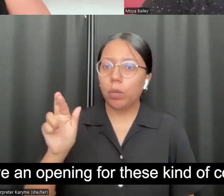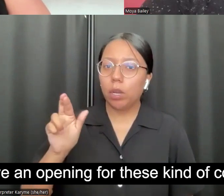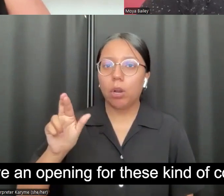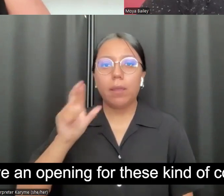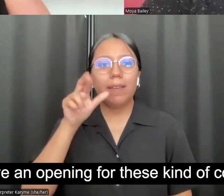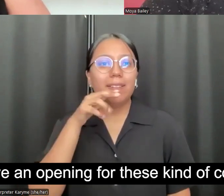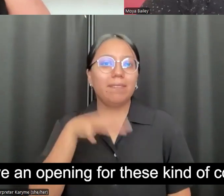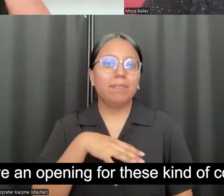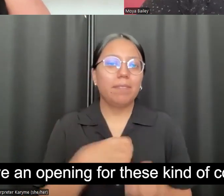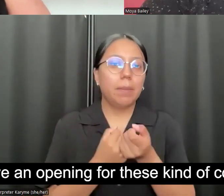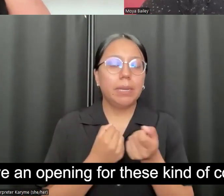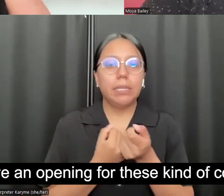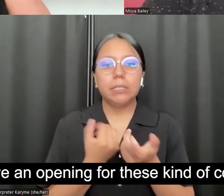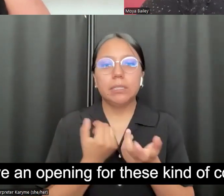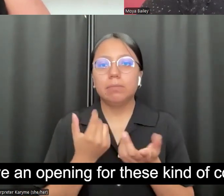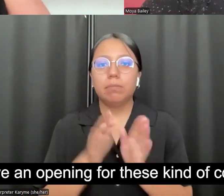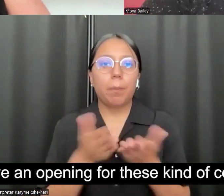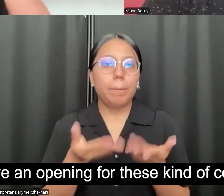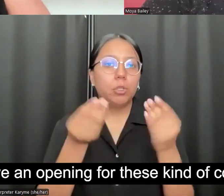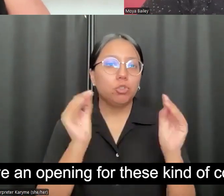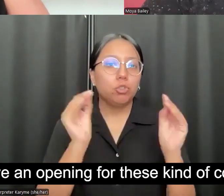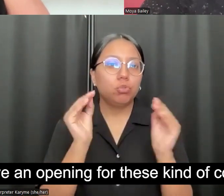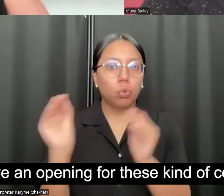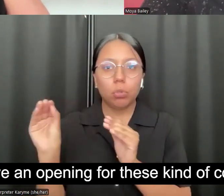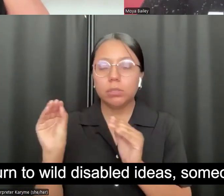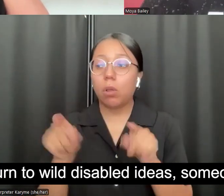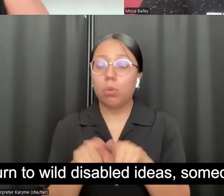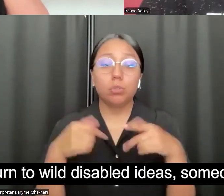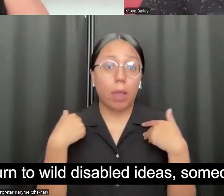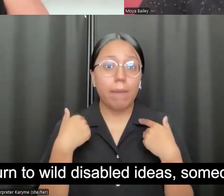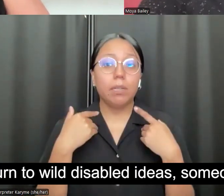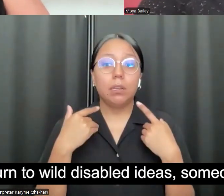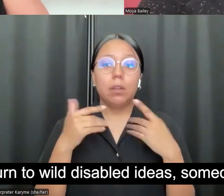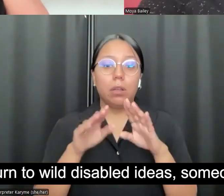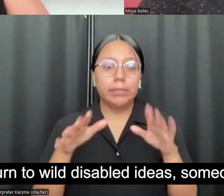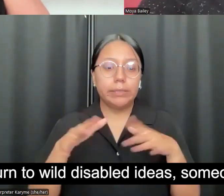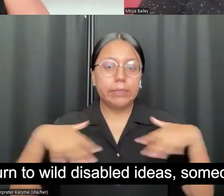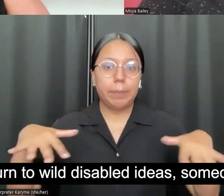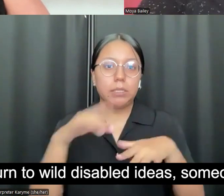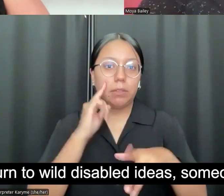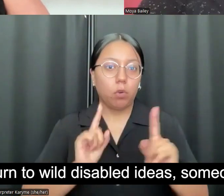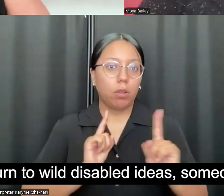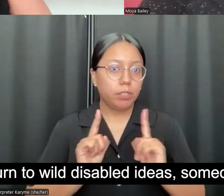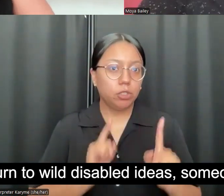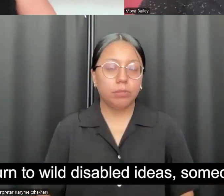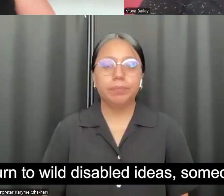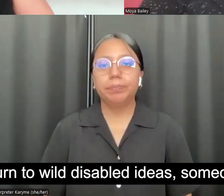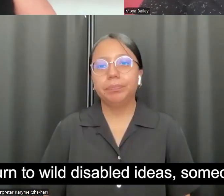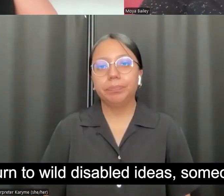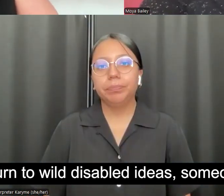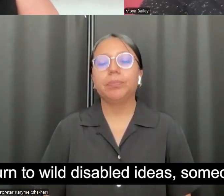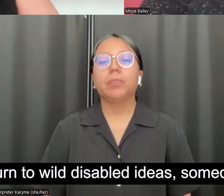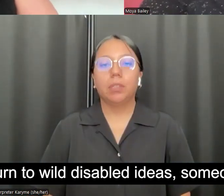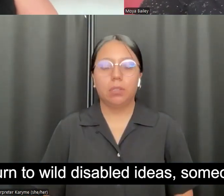also might have an opening for these kind of conversations? So to return to wild